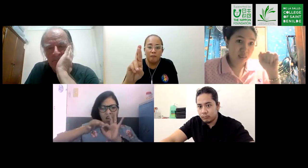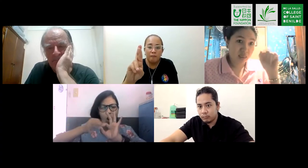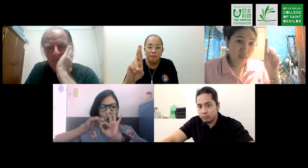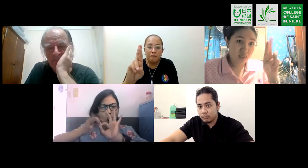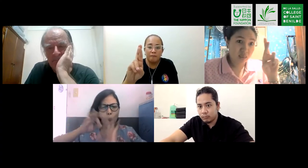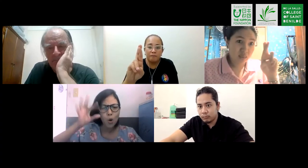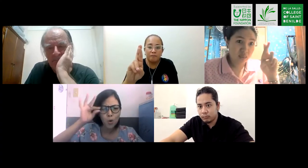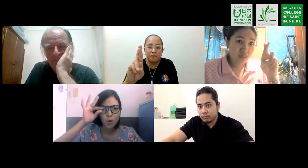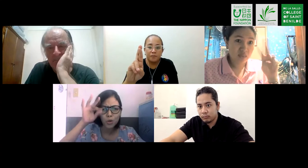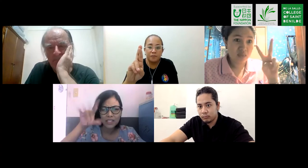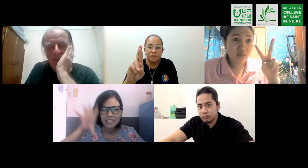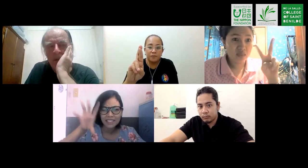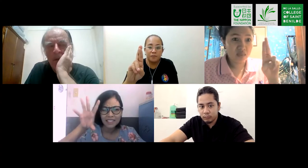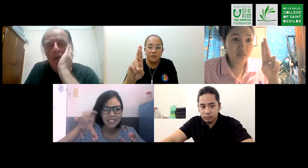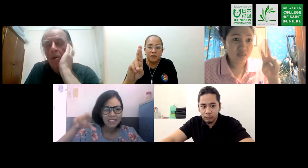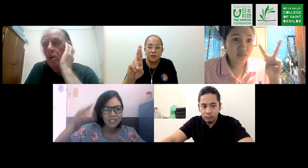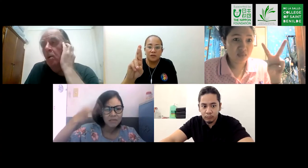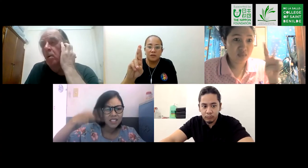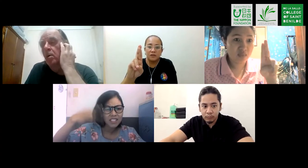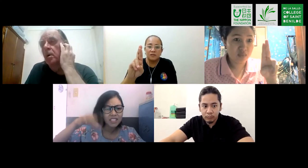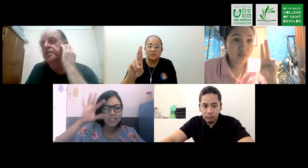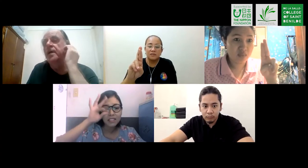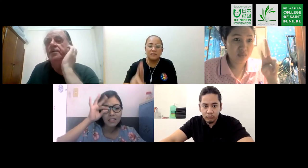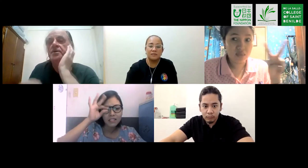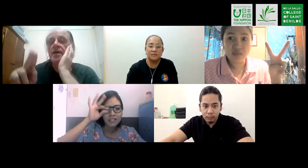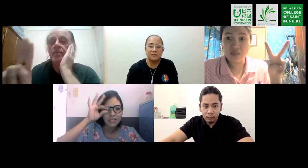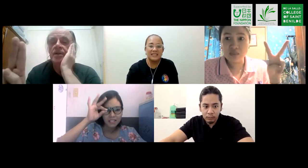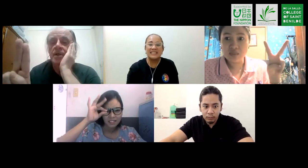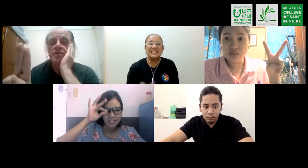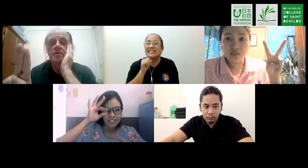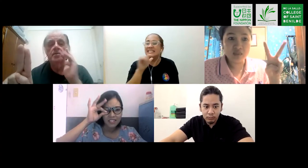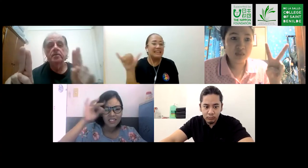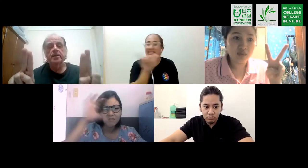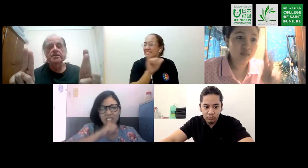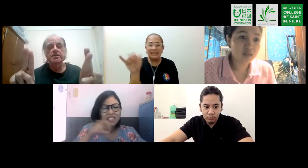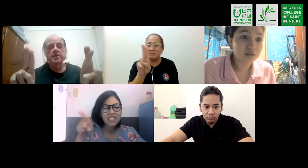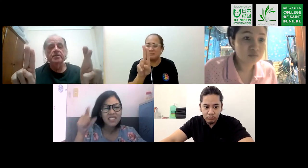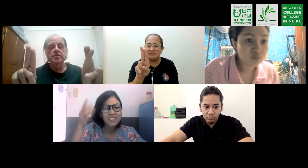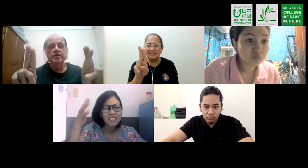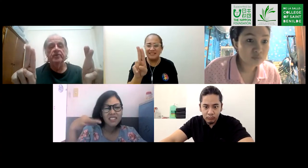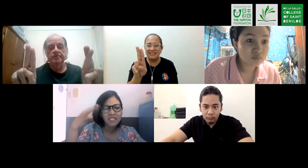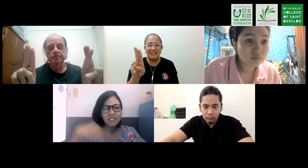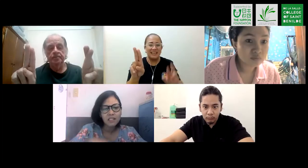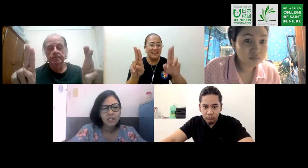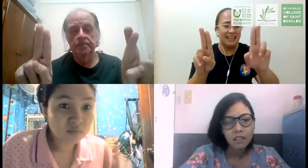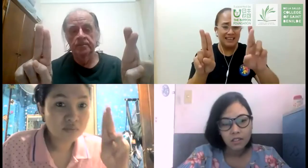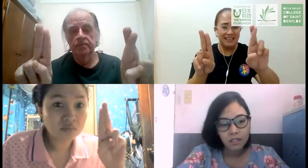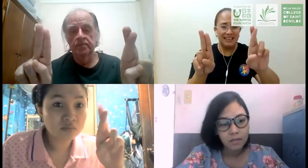So it's not closed? It's not considered closed, or? It's not the same as this. This and this are